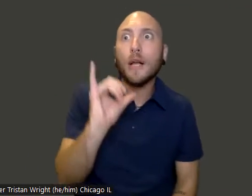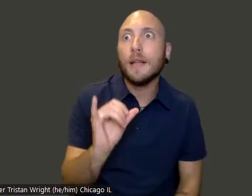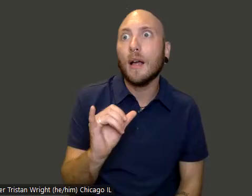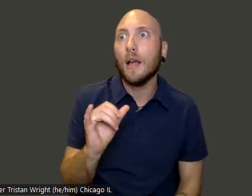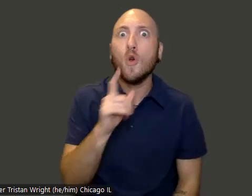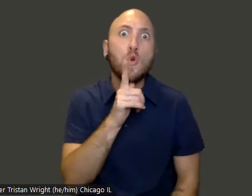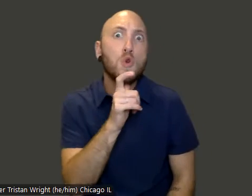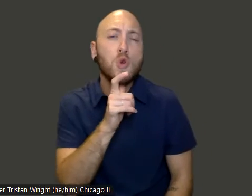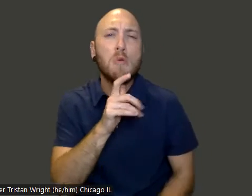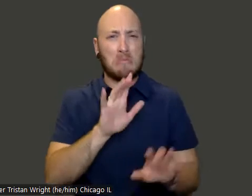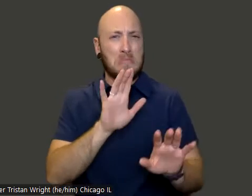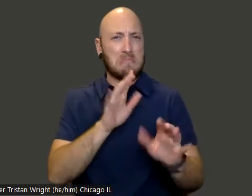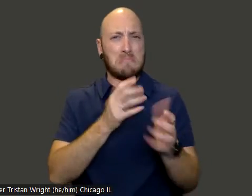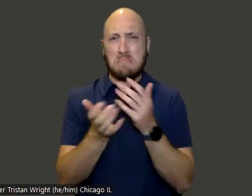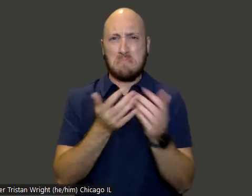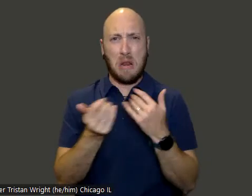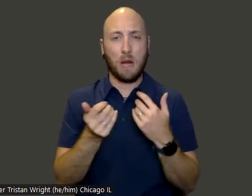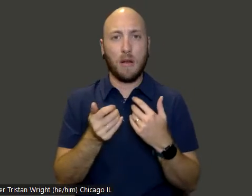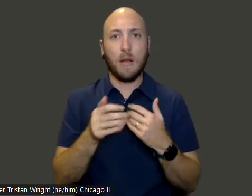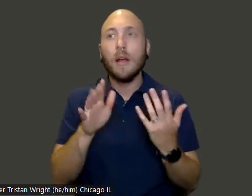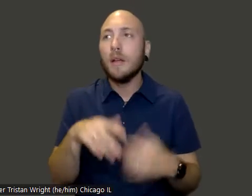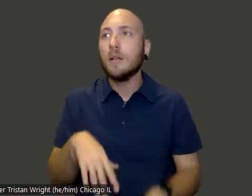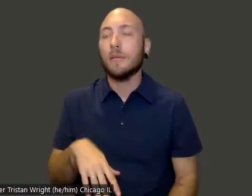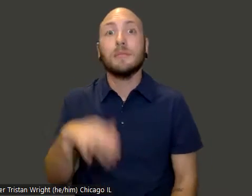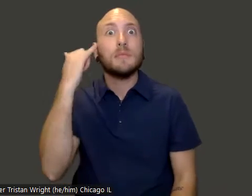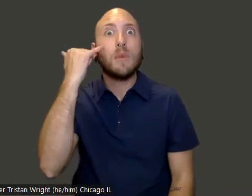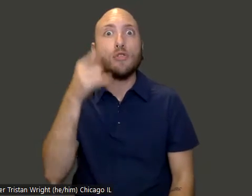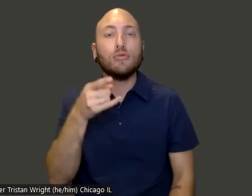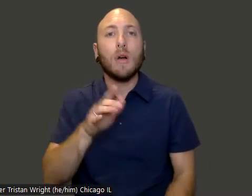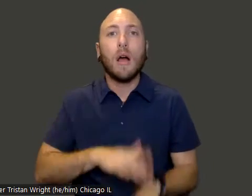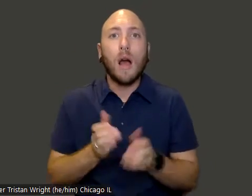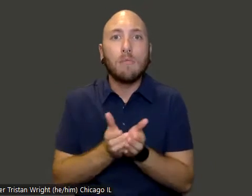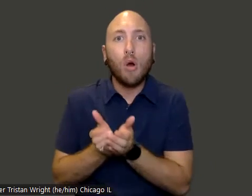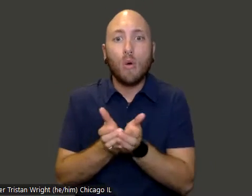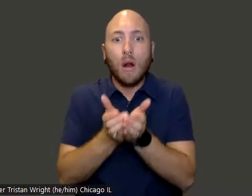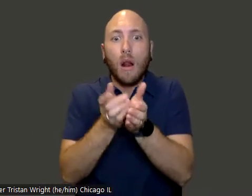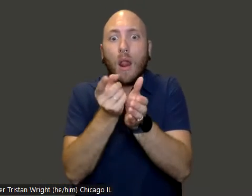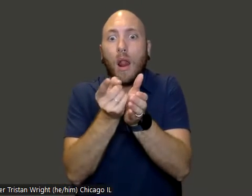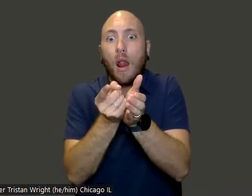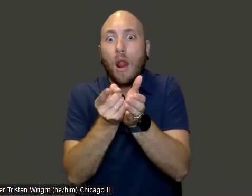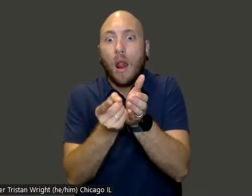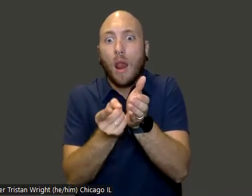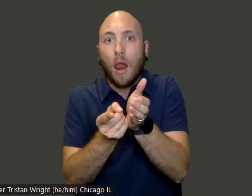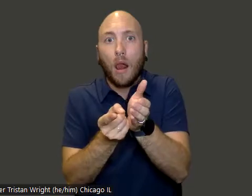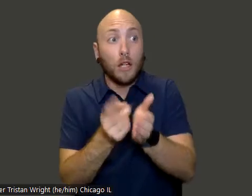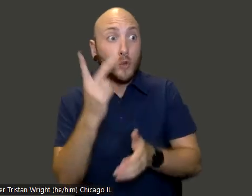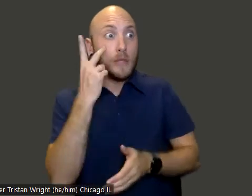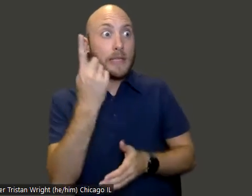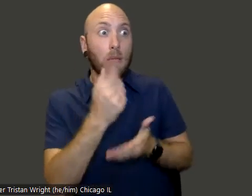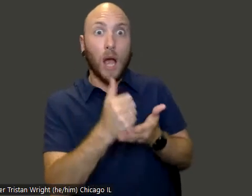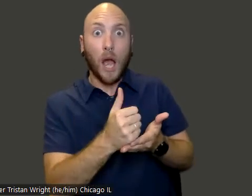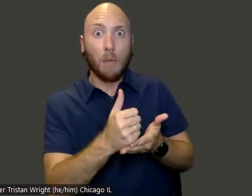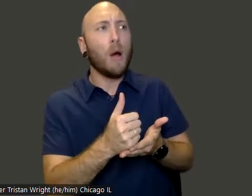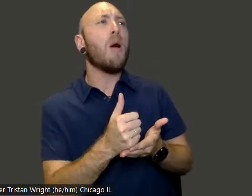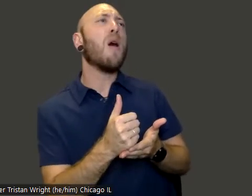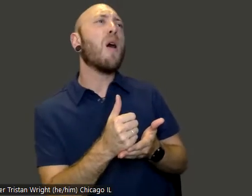one. You're looking at a life raft. You don't need to worry about the color and the shape and everything. You can work on that later. Please get a sponsor.